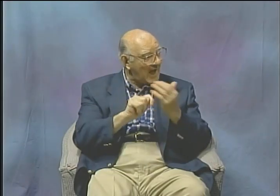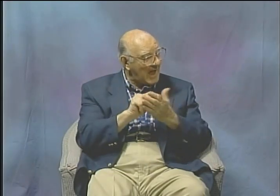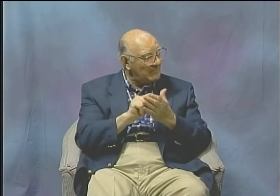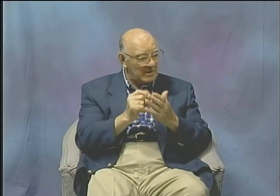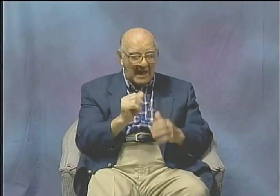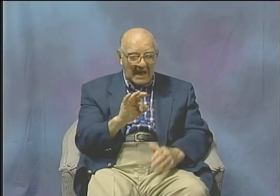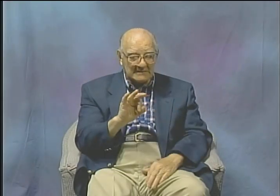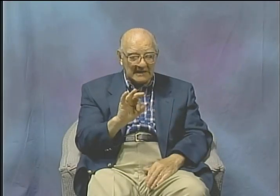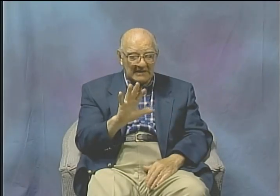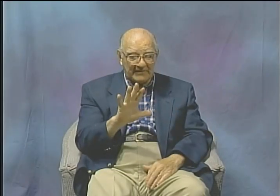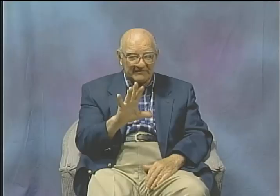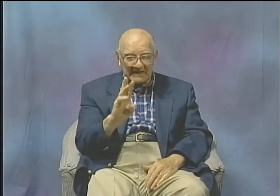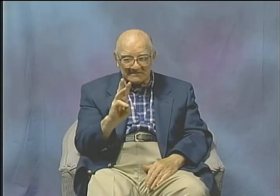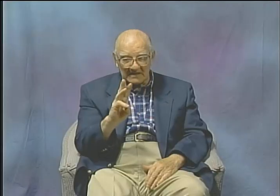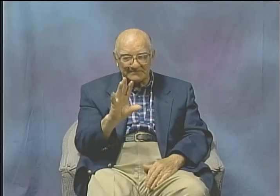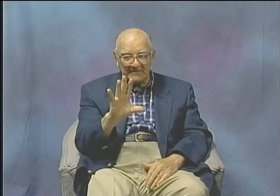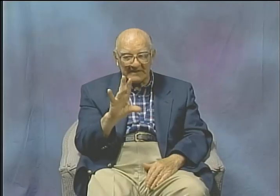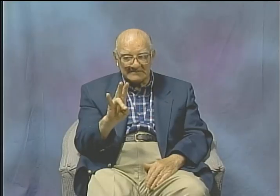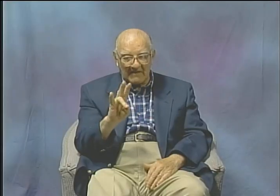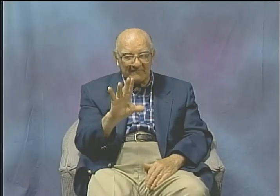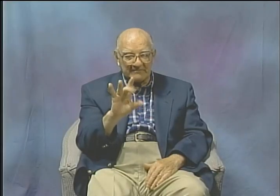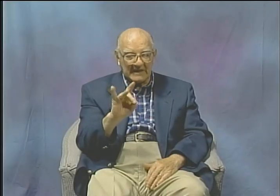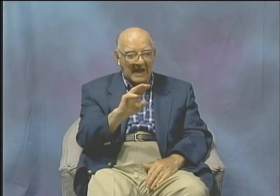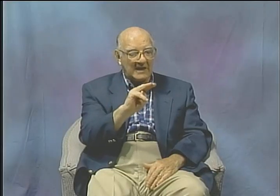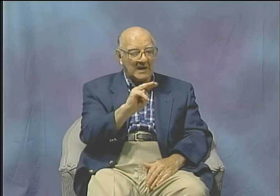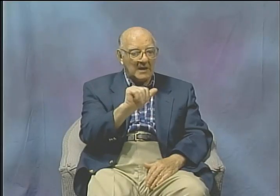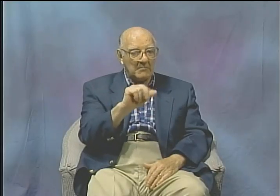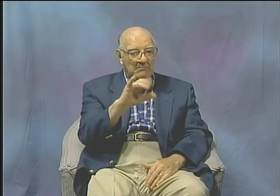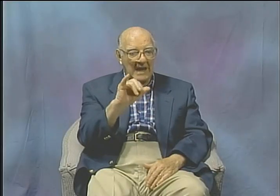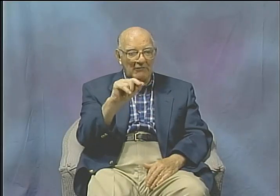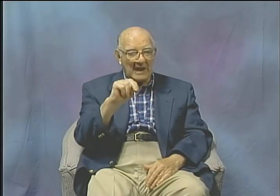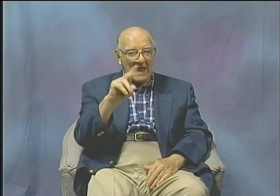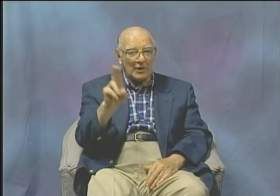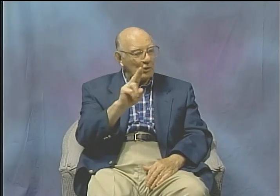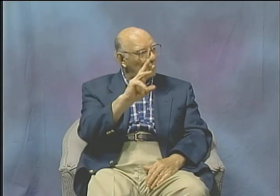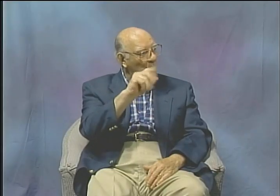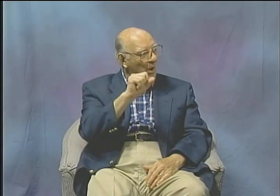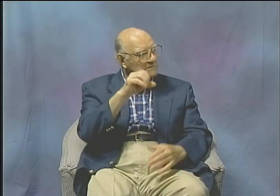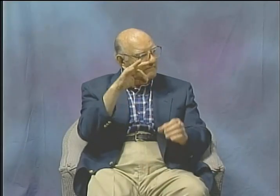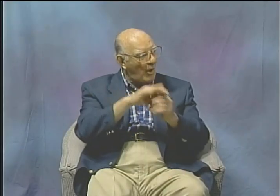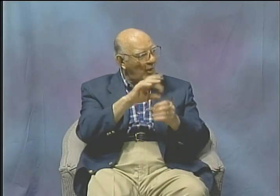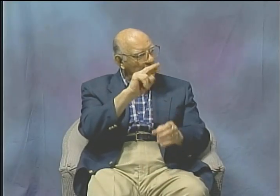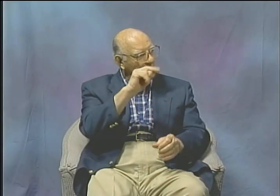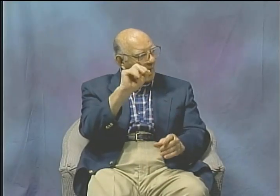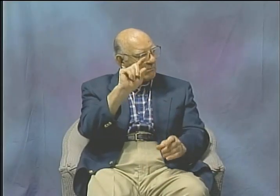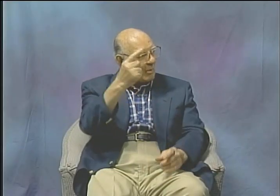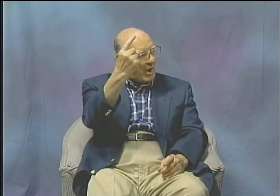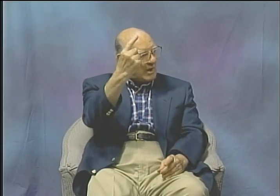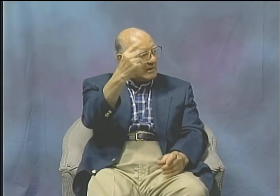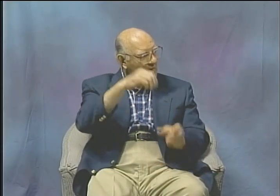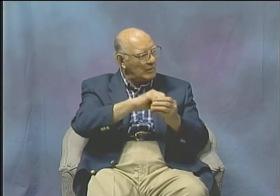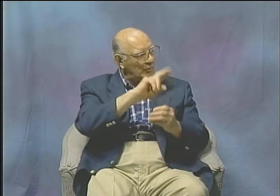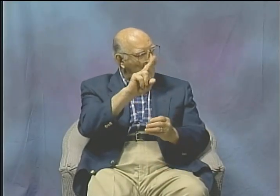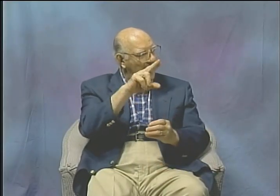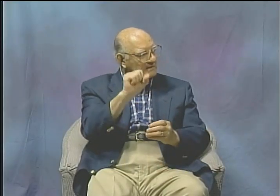time, 1956, 57, 58, Maryland U was voted #1 in the United